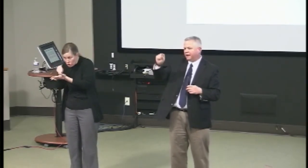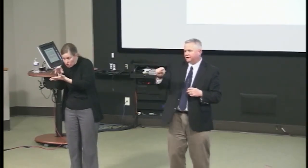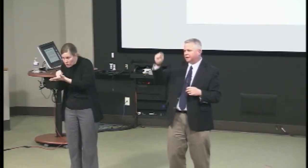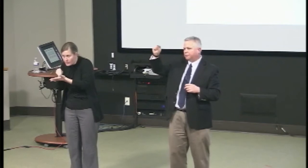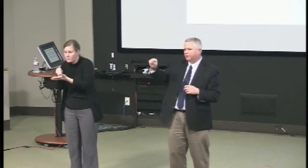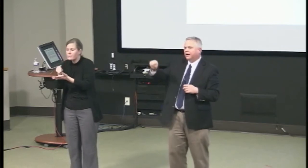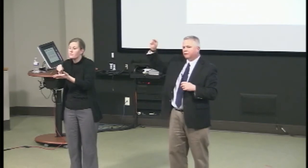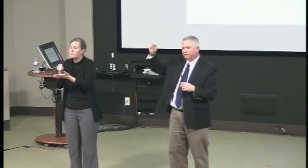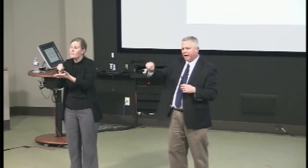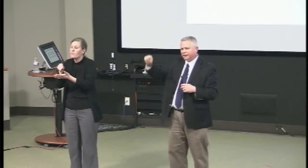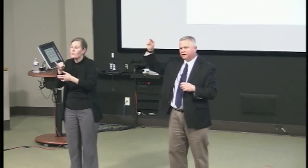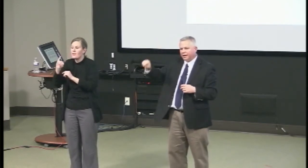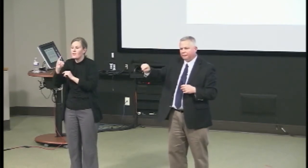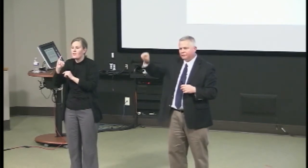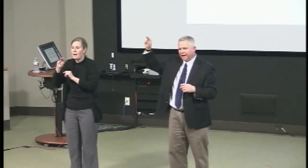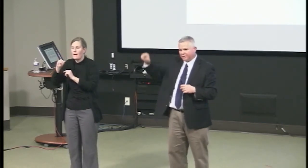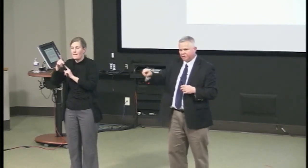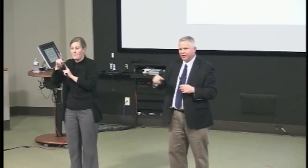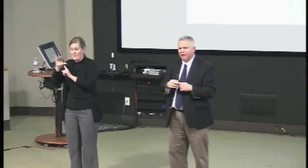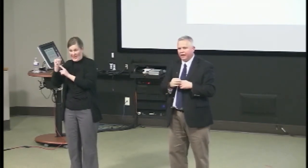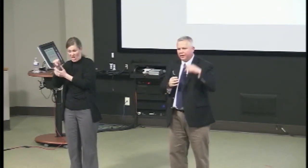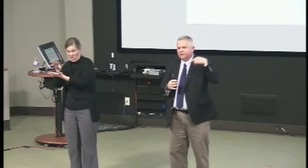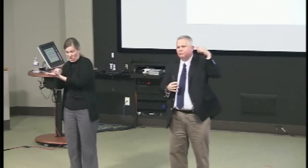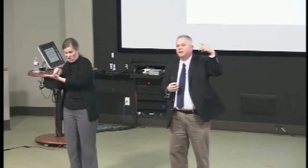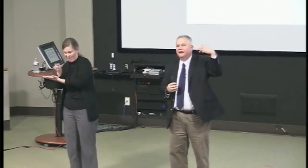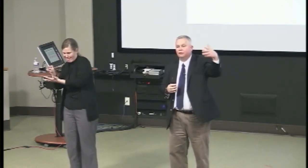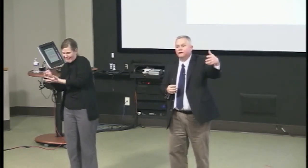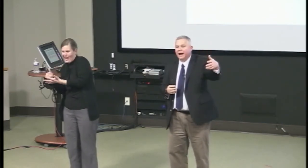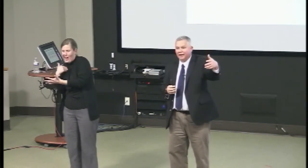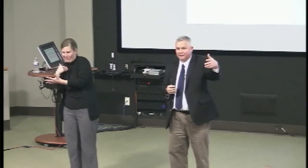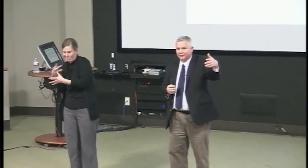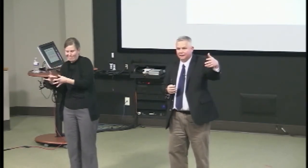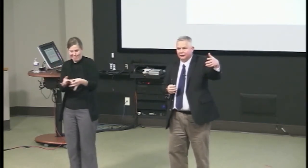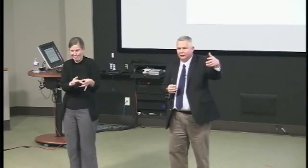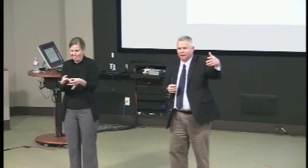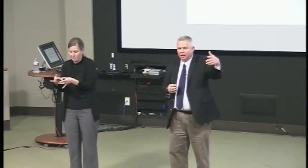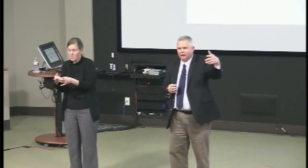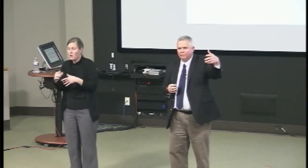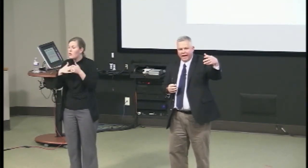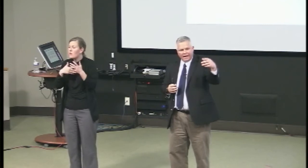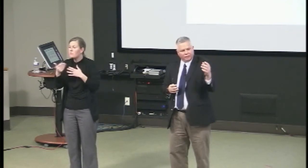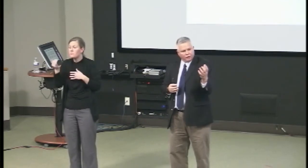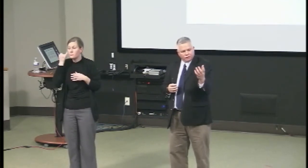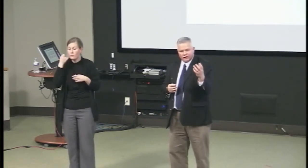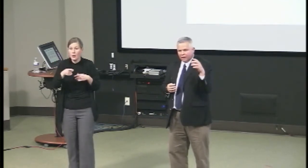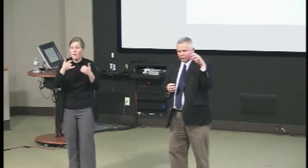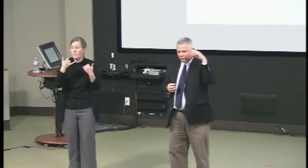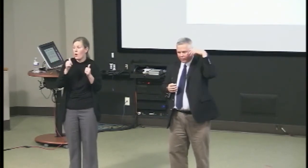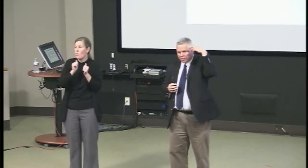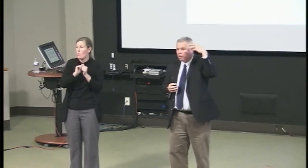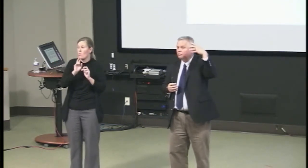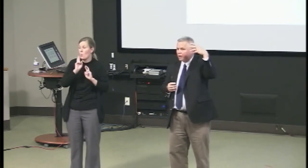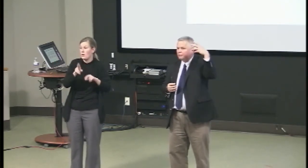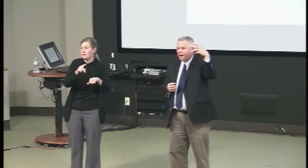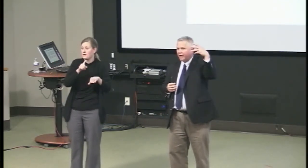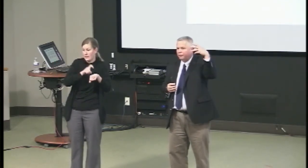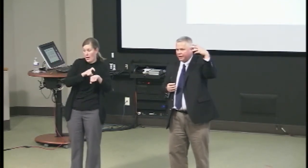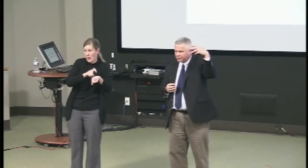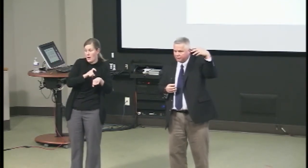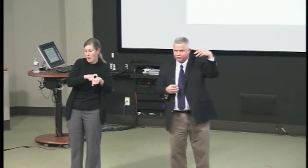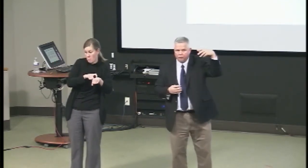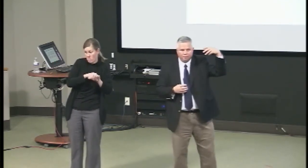if you're playing a simple reaction time task that things are repeating or not. And there are known